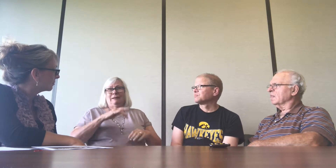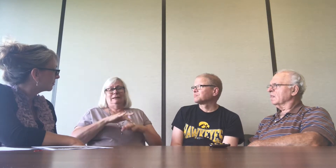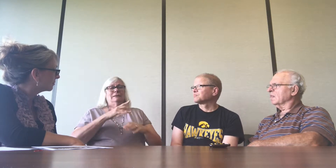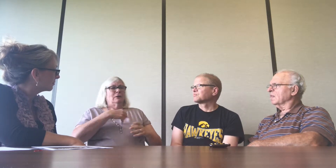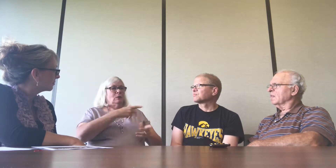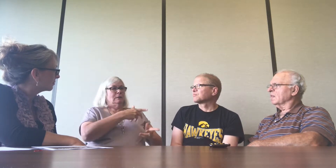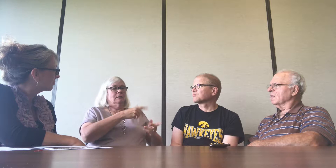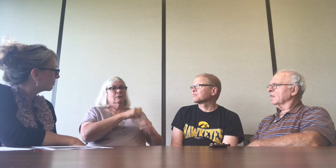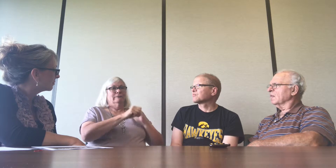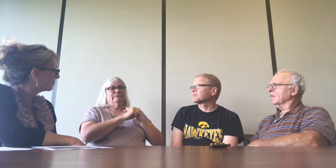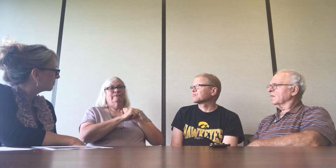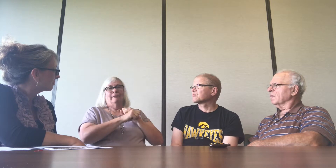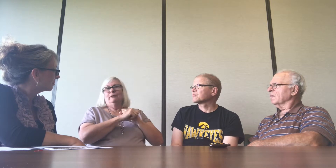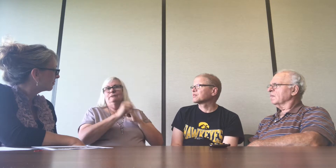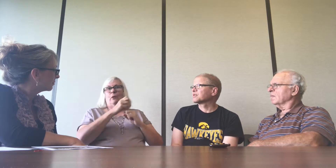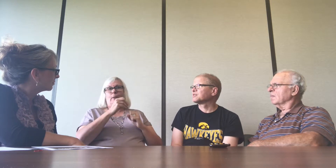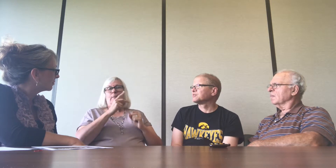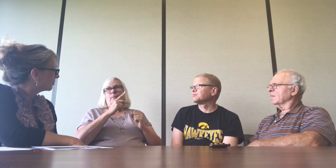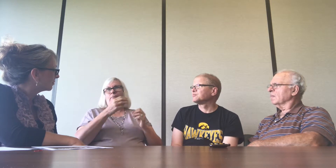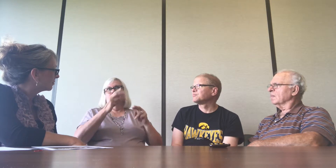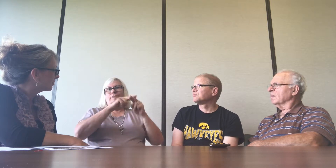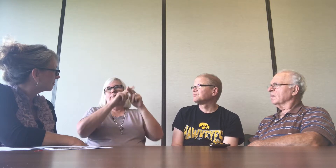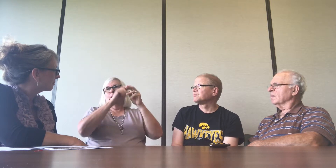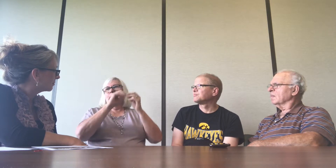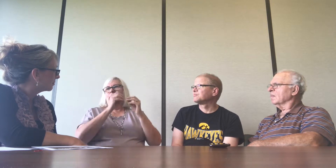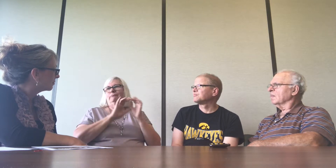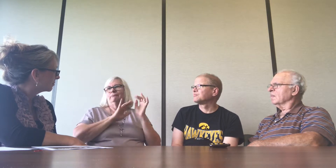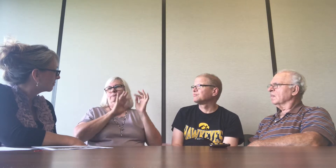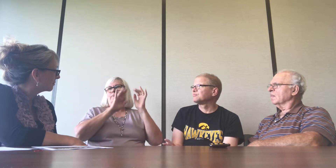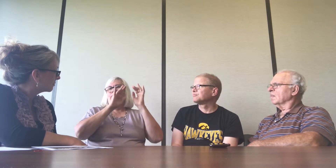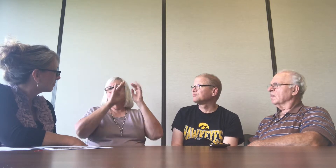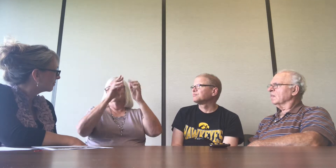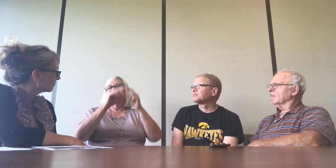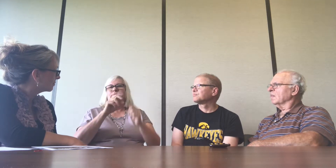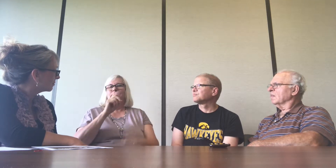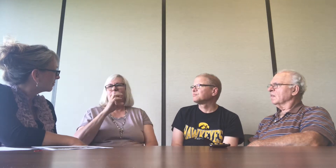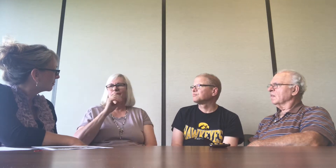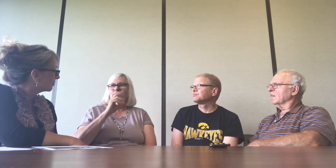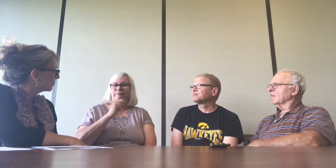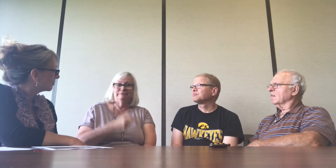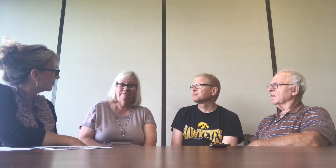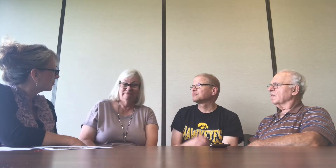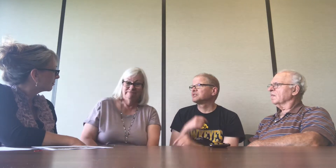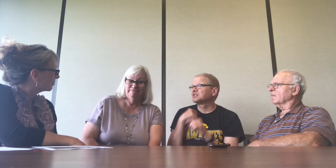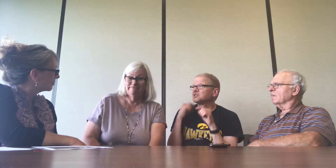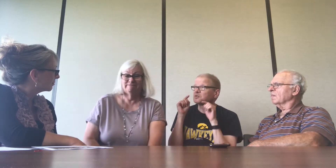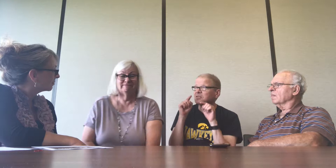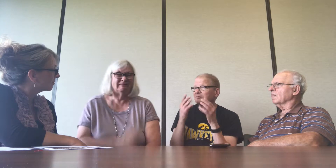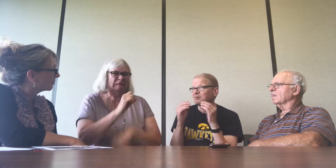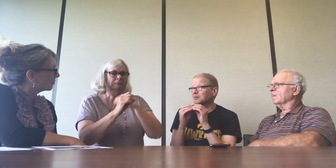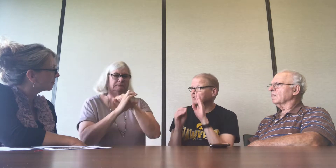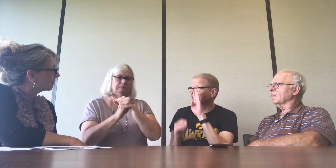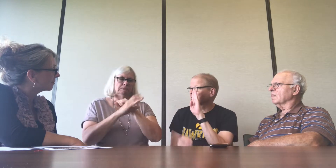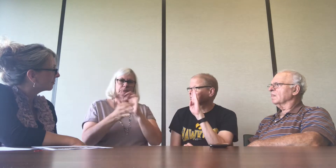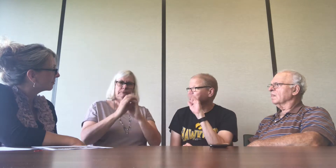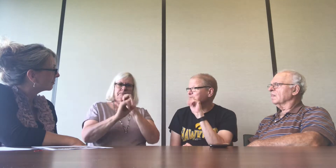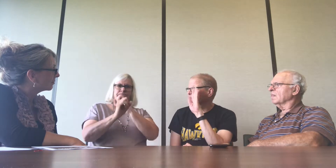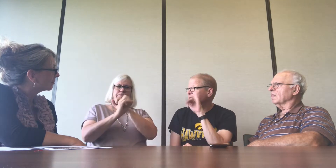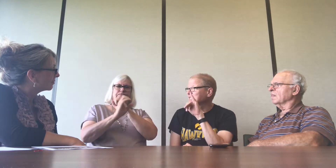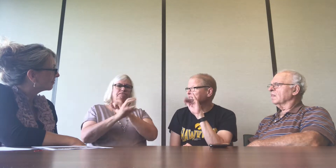that year, we had people that would drive clear across the state. But I'm looking